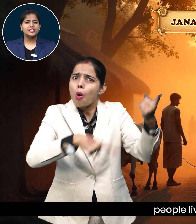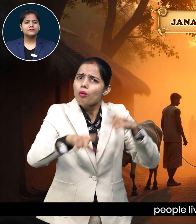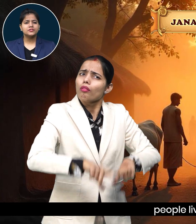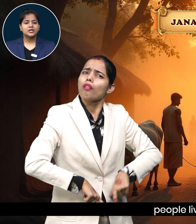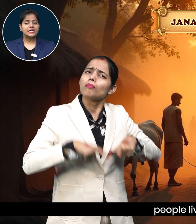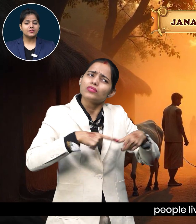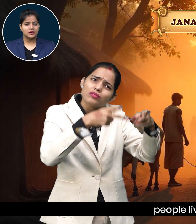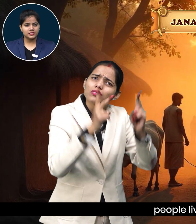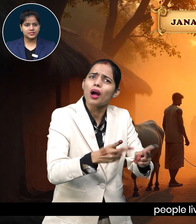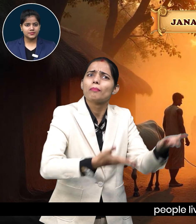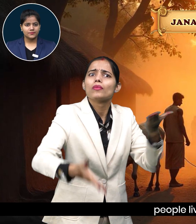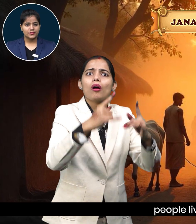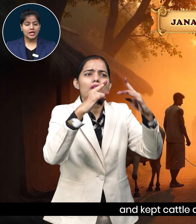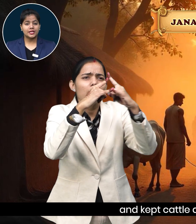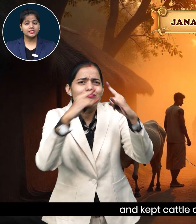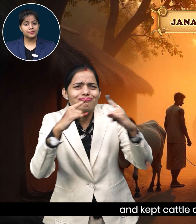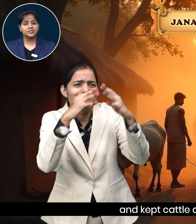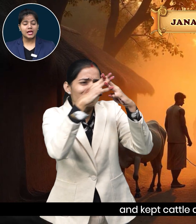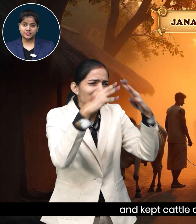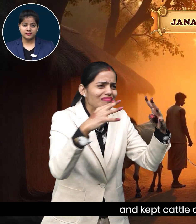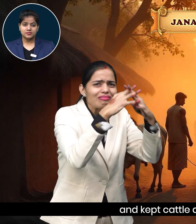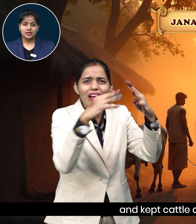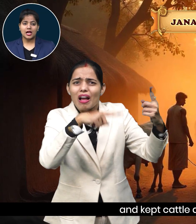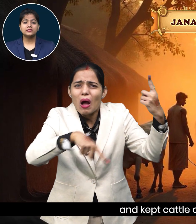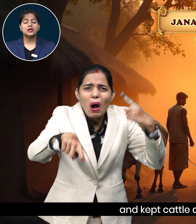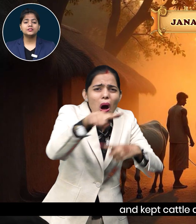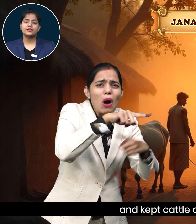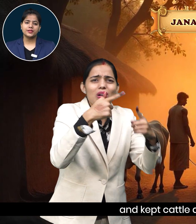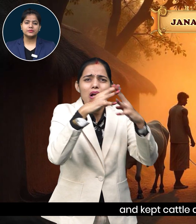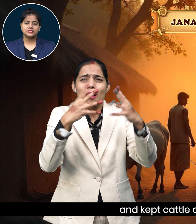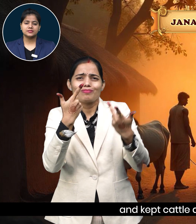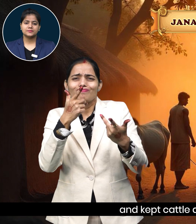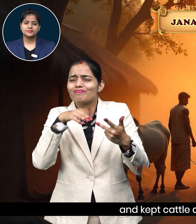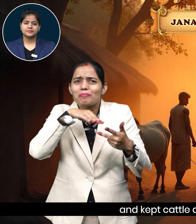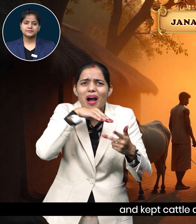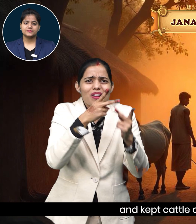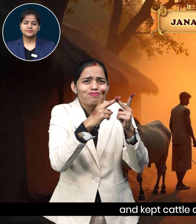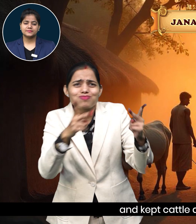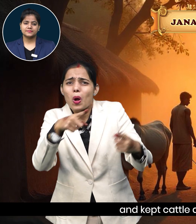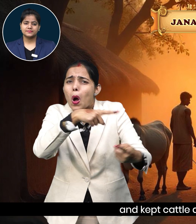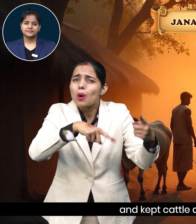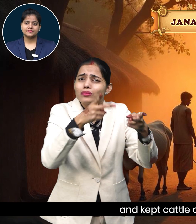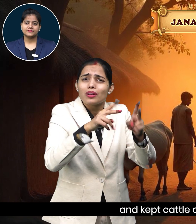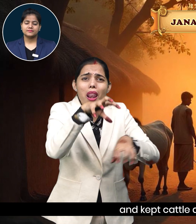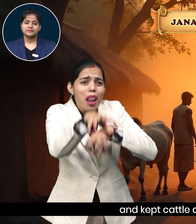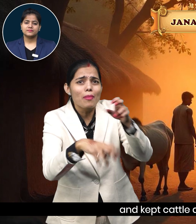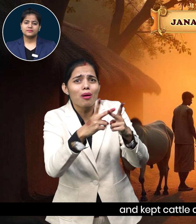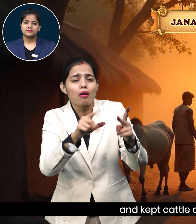people lived in huts and kept cattle and other animals.